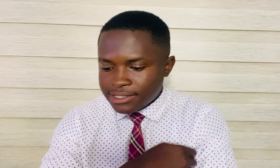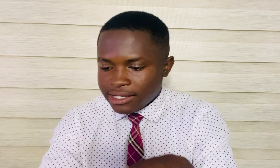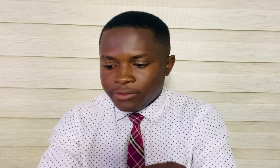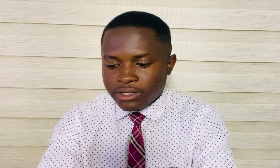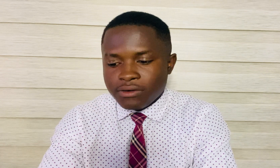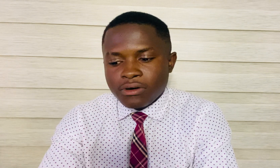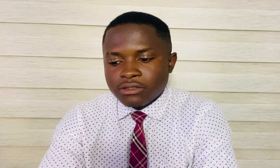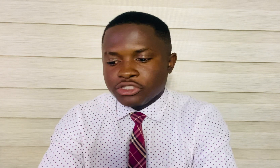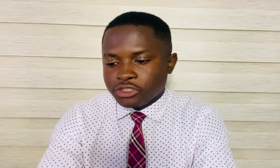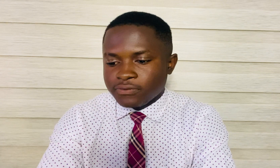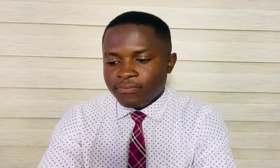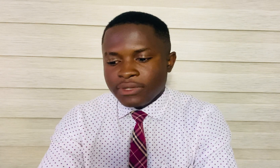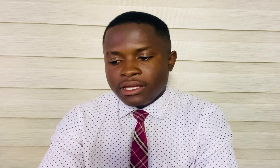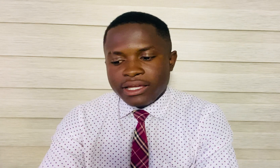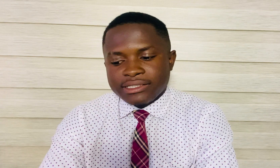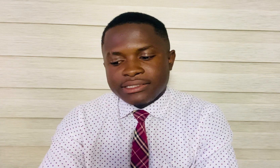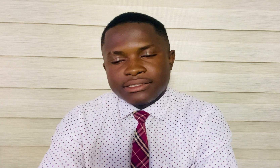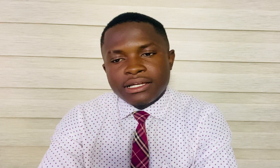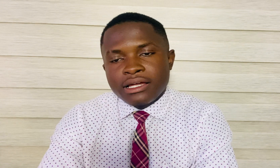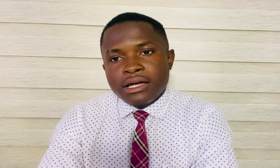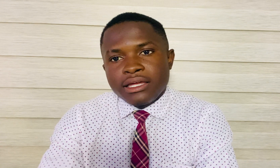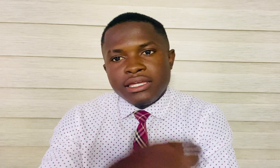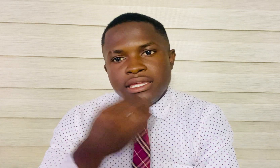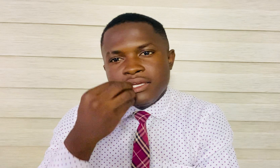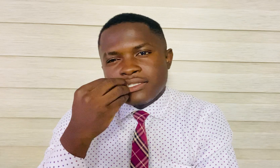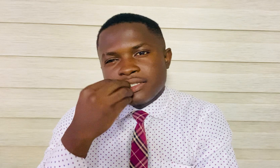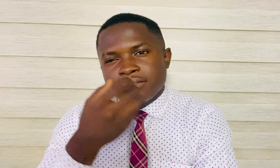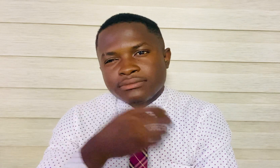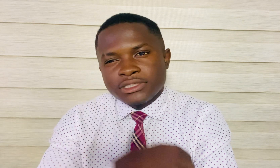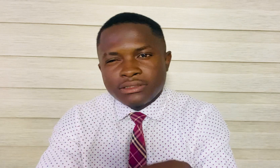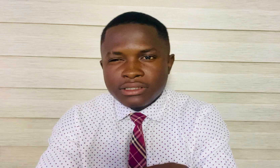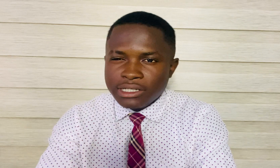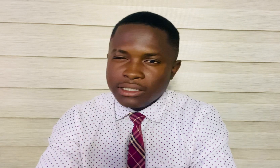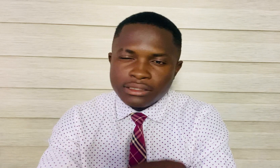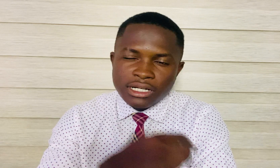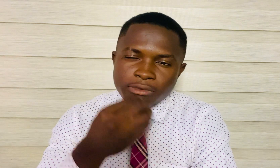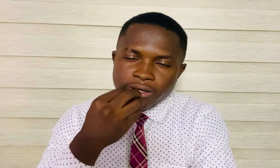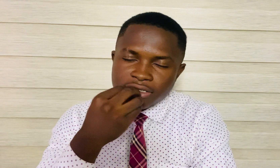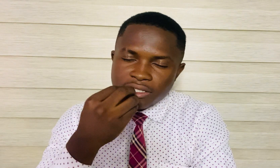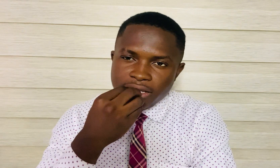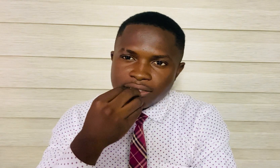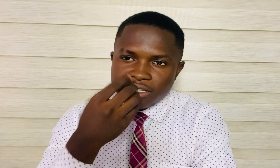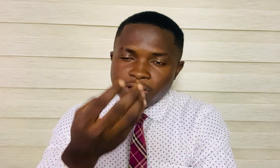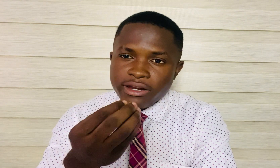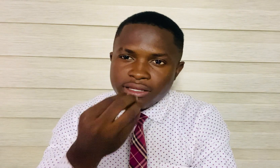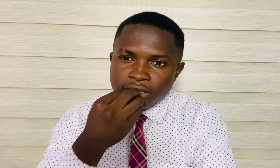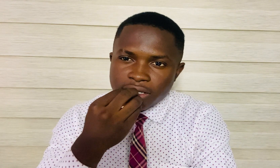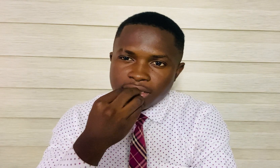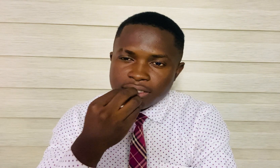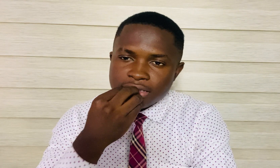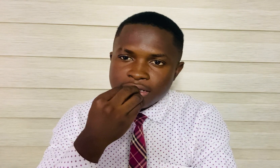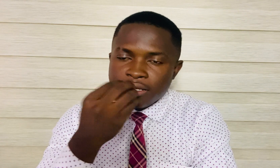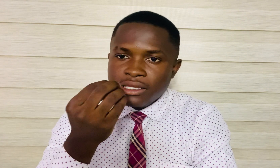sign we go on to is eat. I'm going to eat. I'm going to eat.